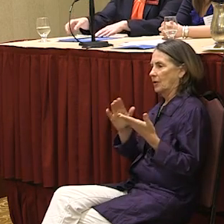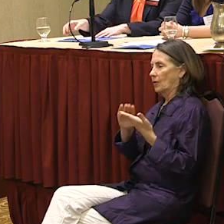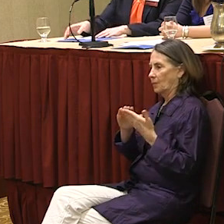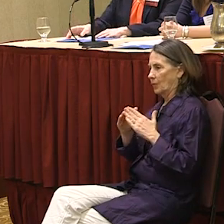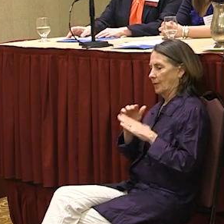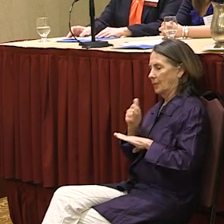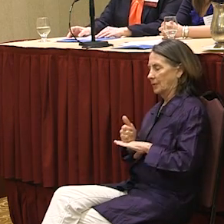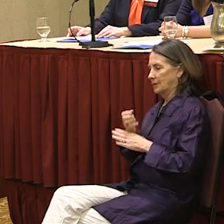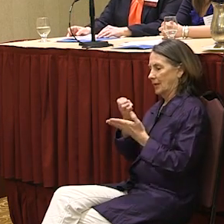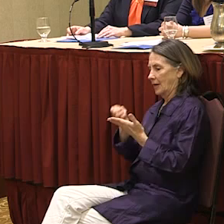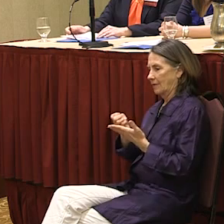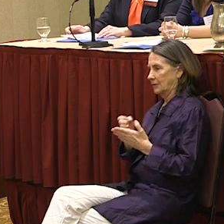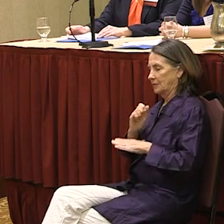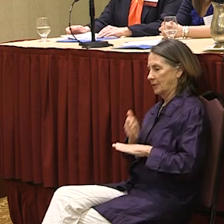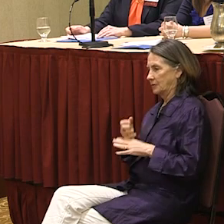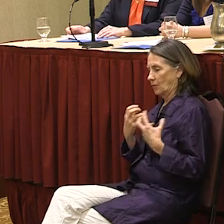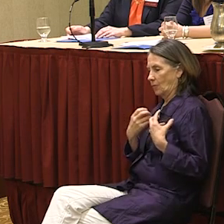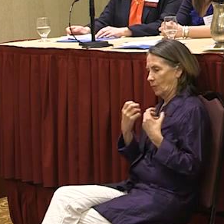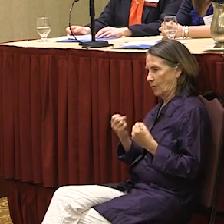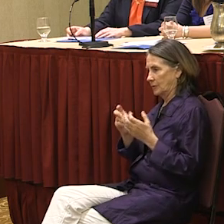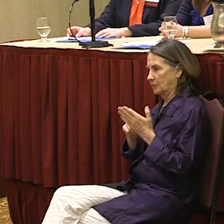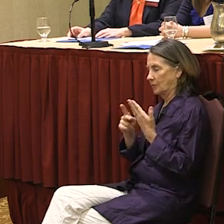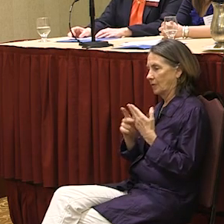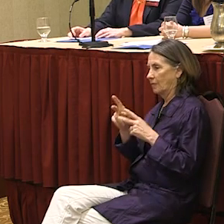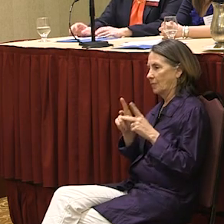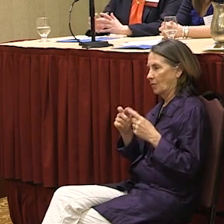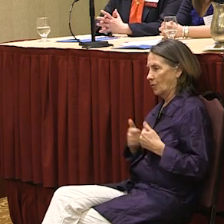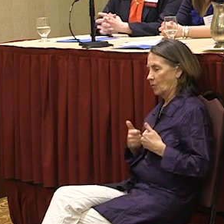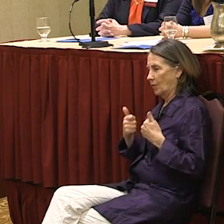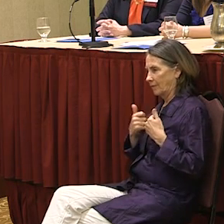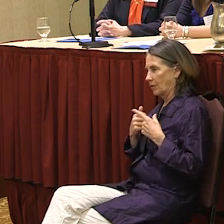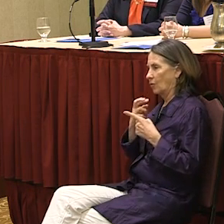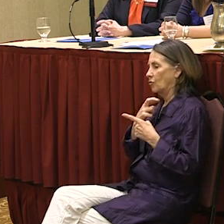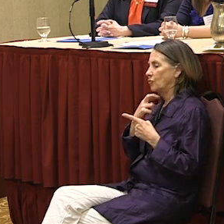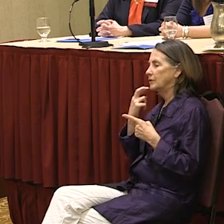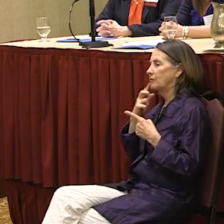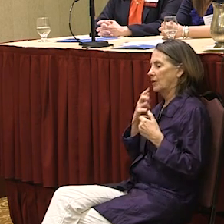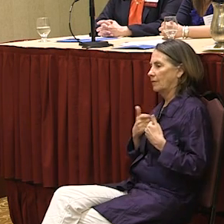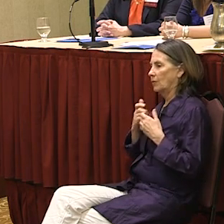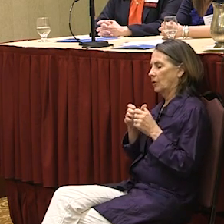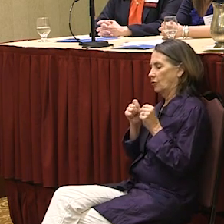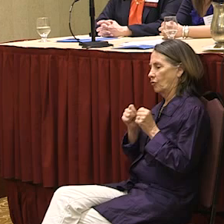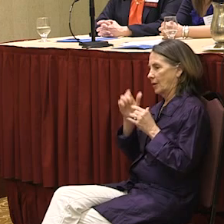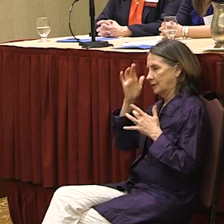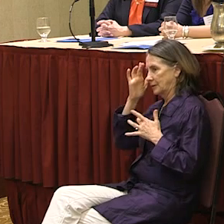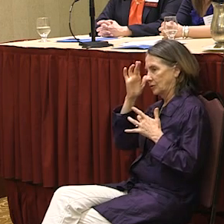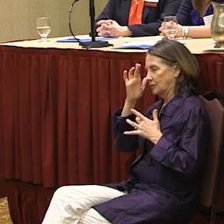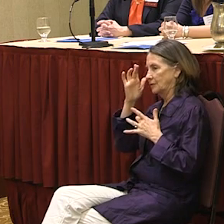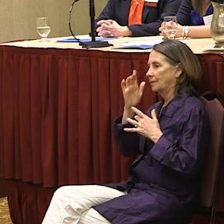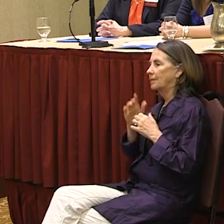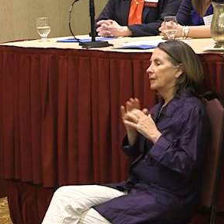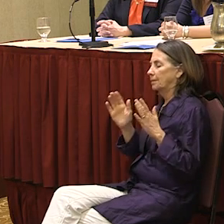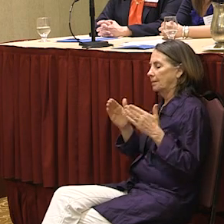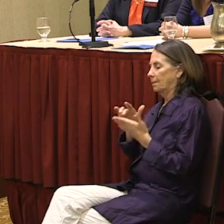community-based, evidence-based wellness program for people living or at risk for living with chronic conditions,